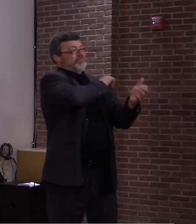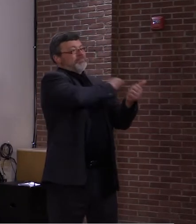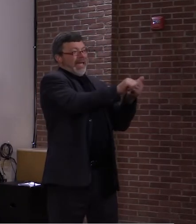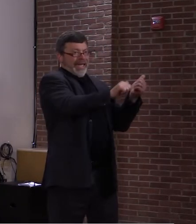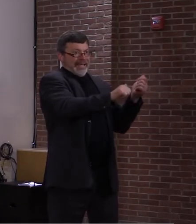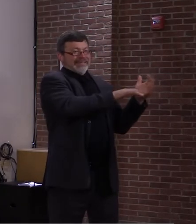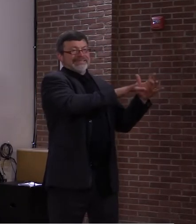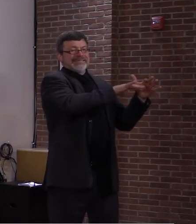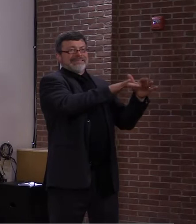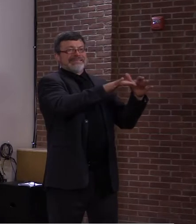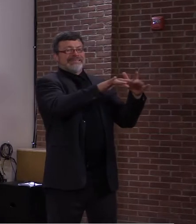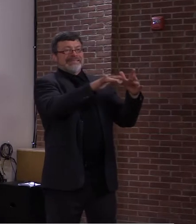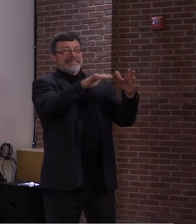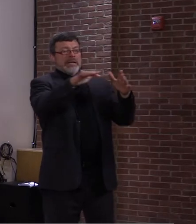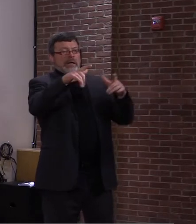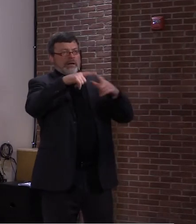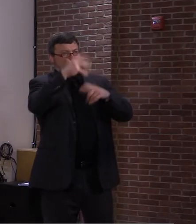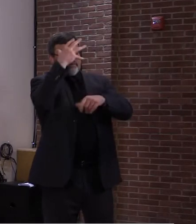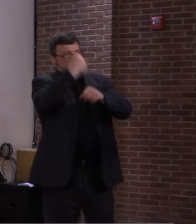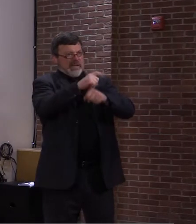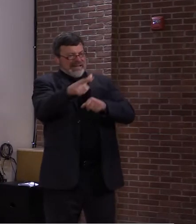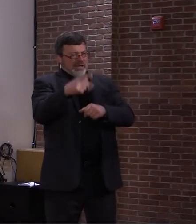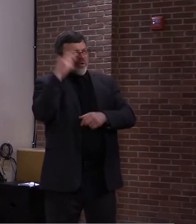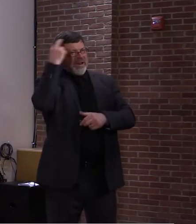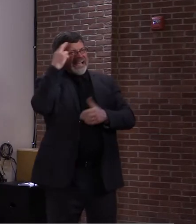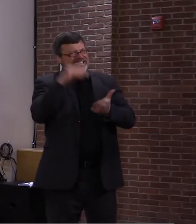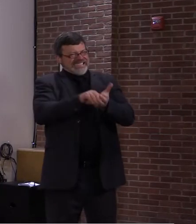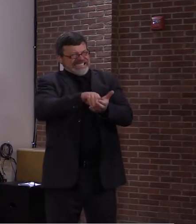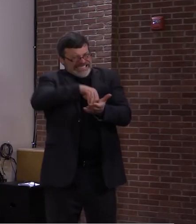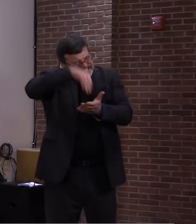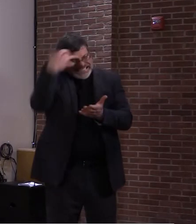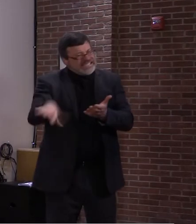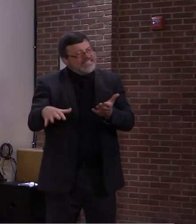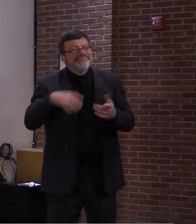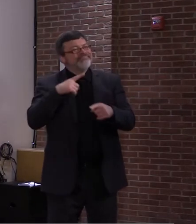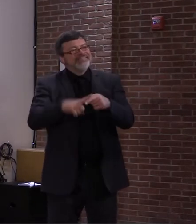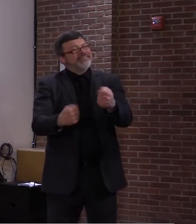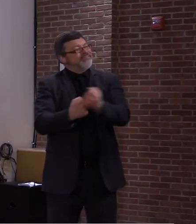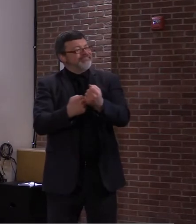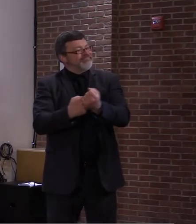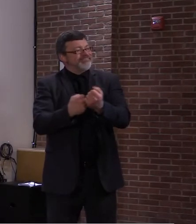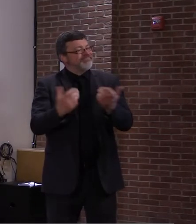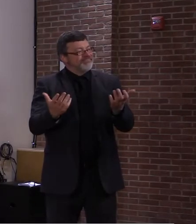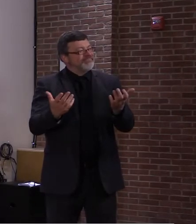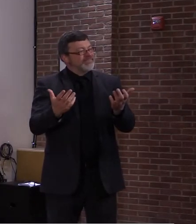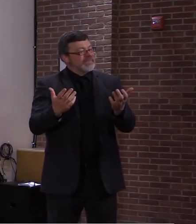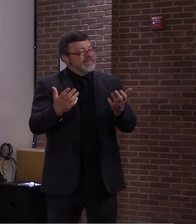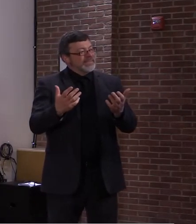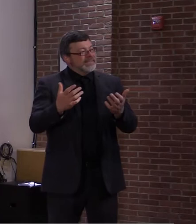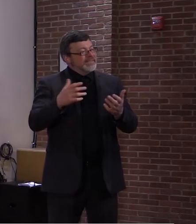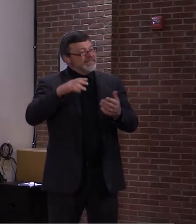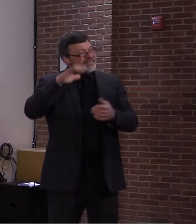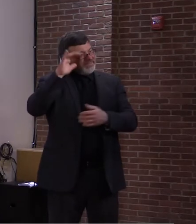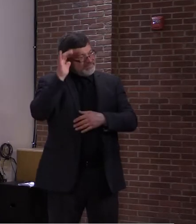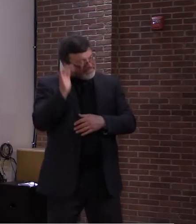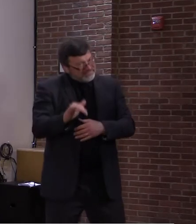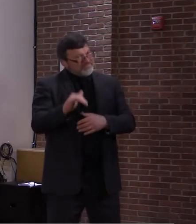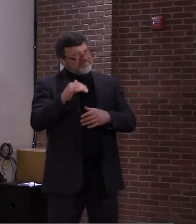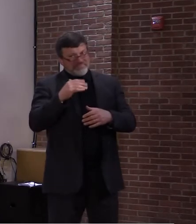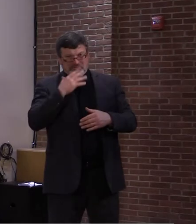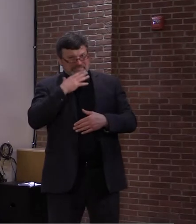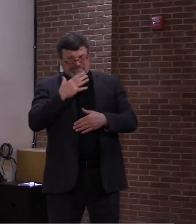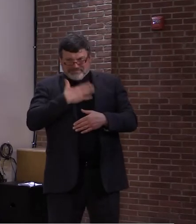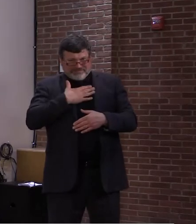before signing off on that. And I think it's our obligation to do that for our constituents, for taxpayers, to at